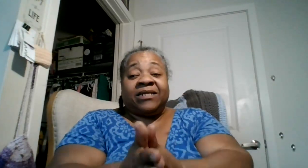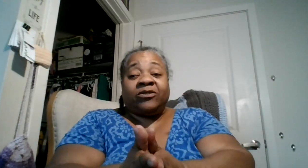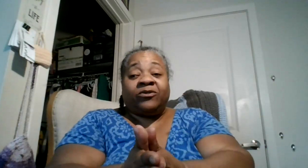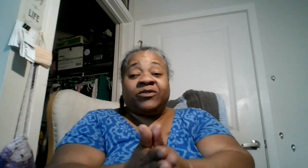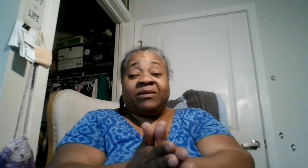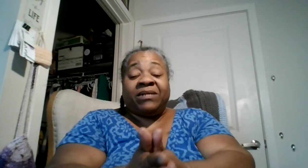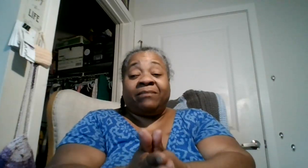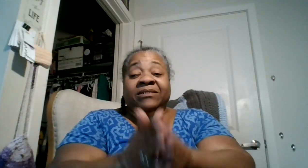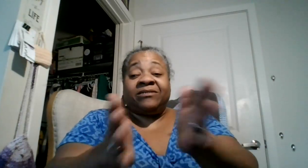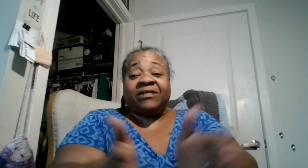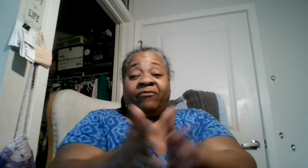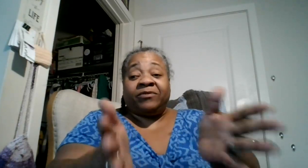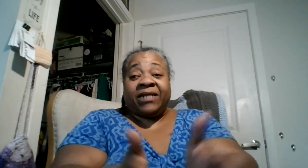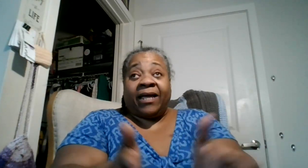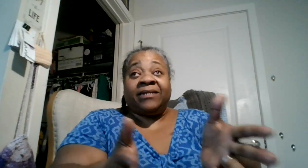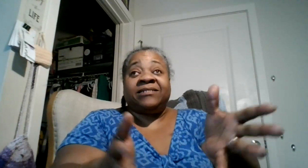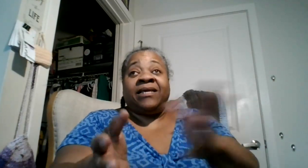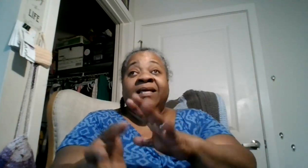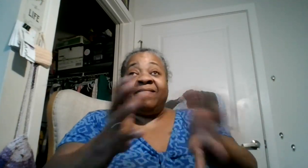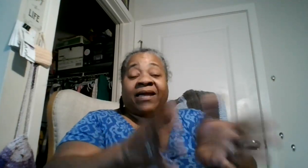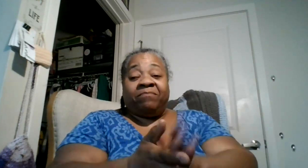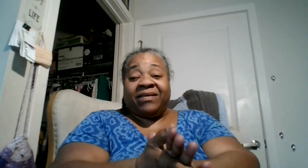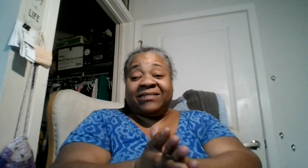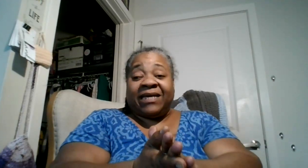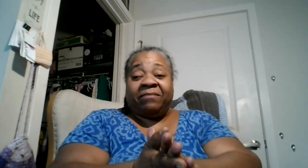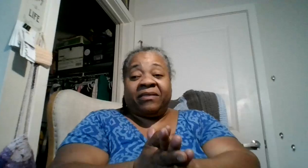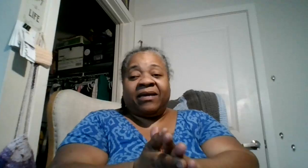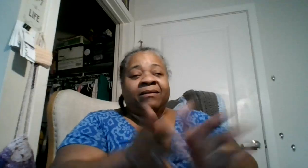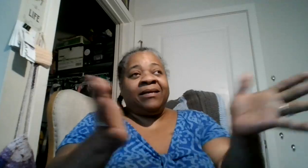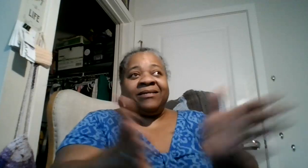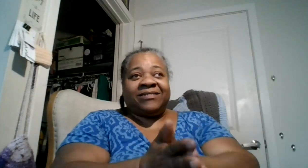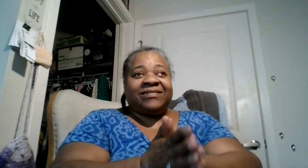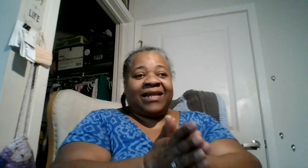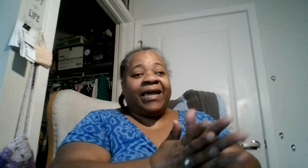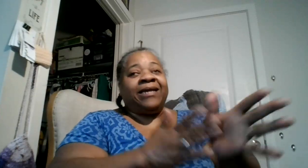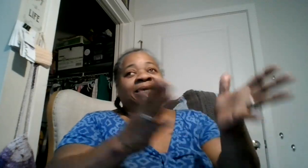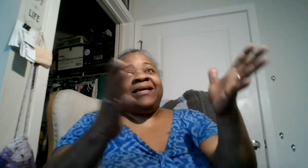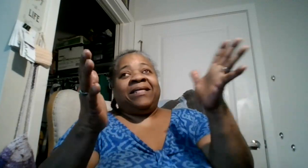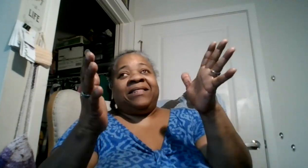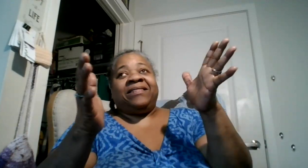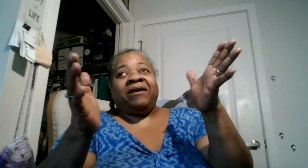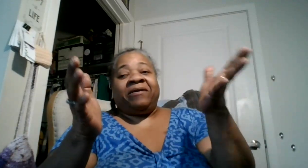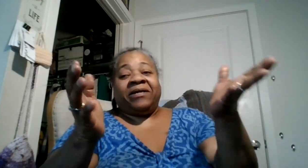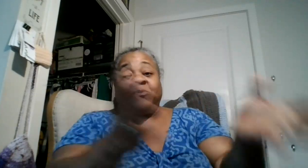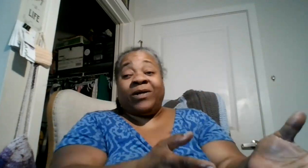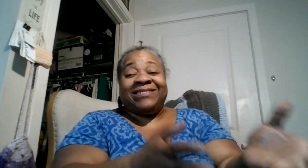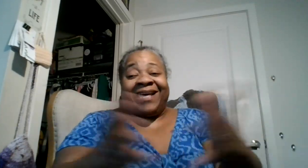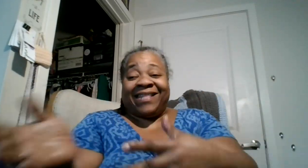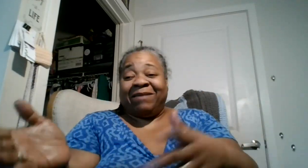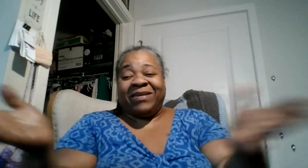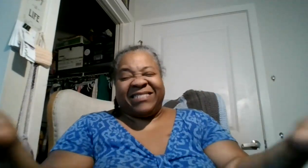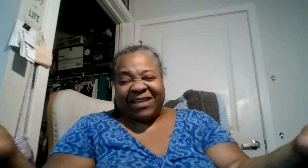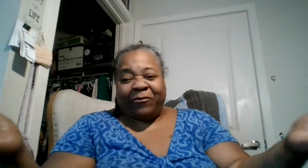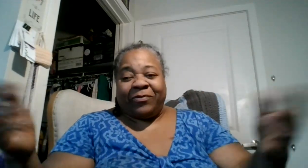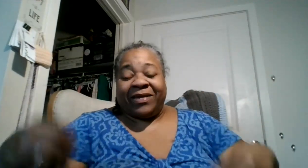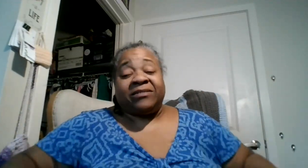told you, sometimes there's several signs that can mean the same thing, just like there is one sign that can mean several things, just